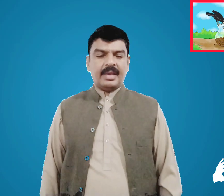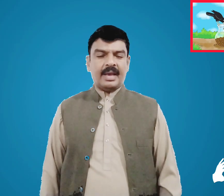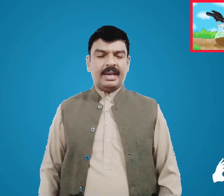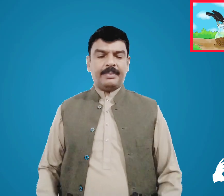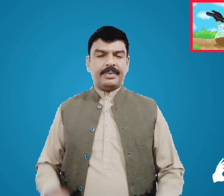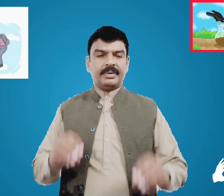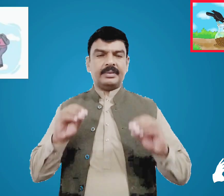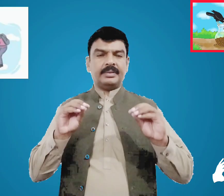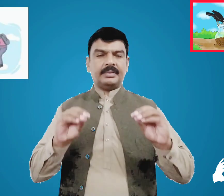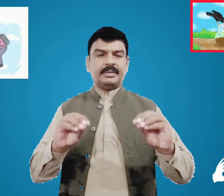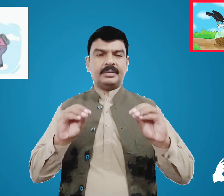help